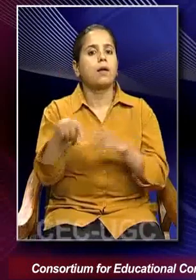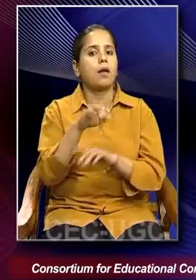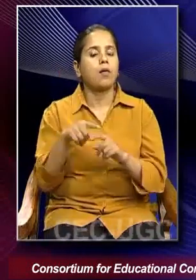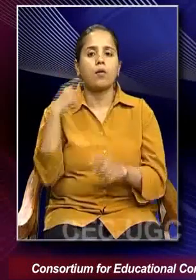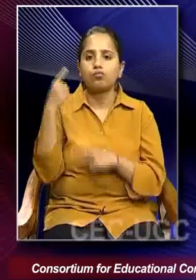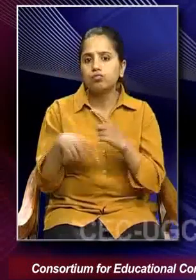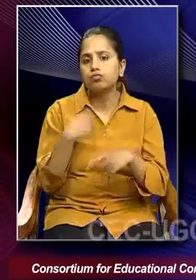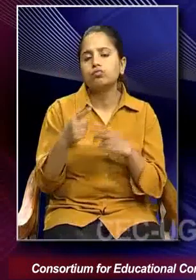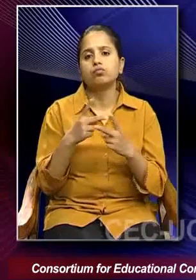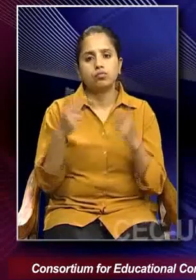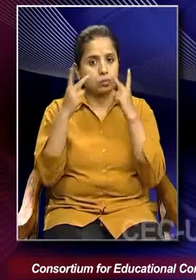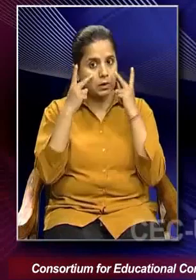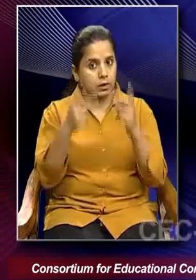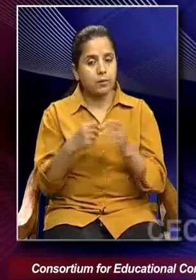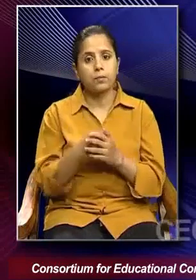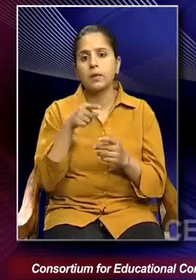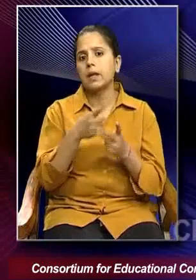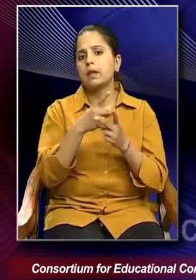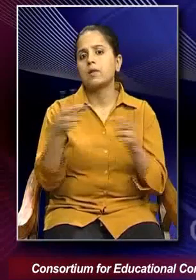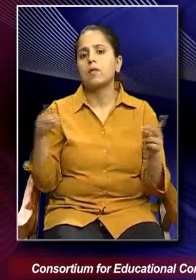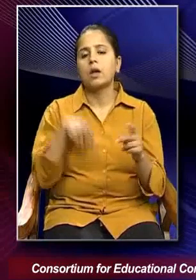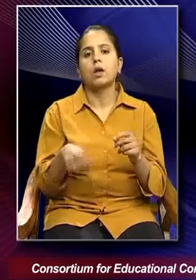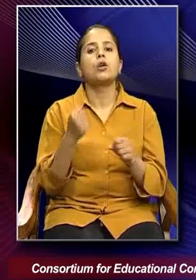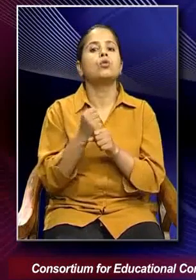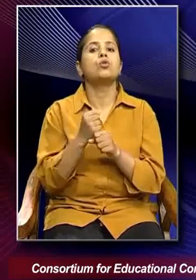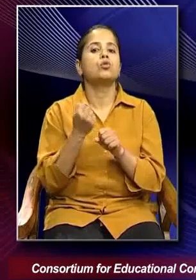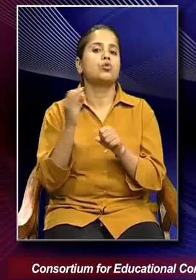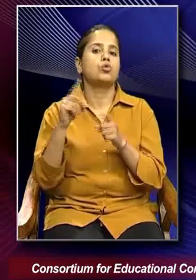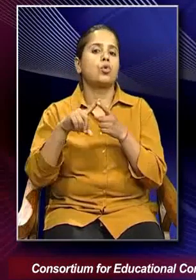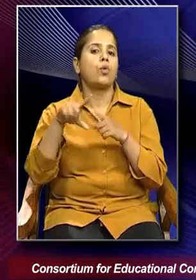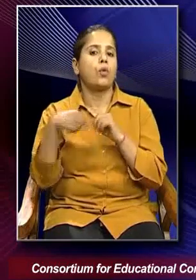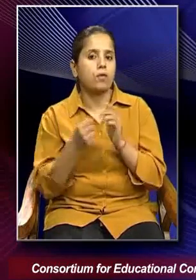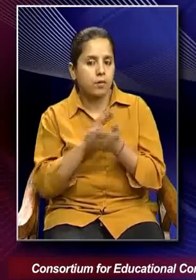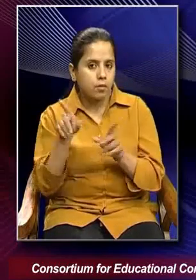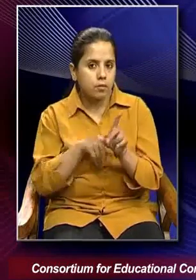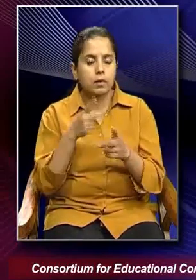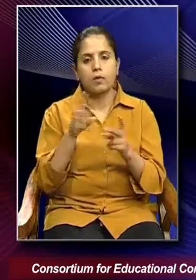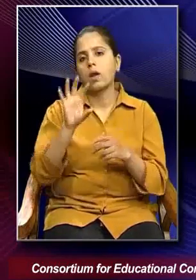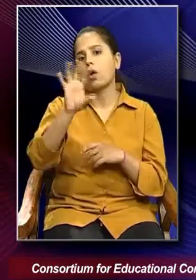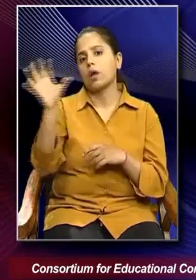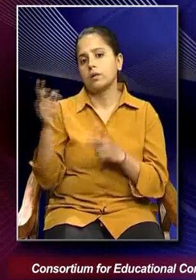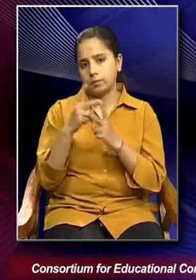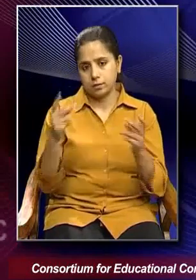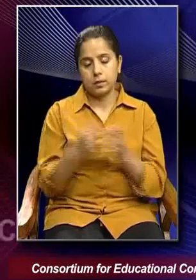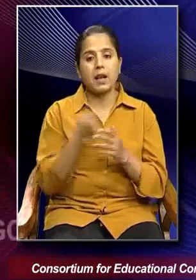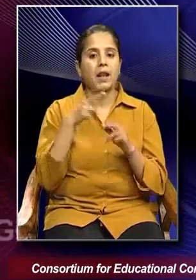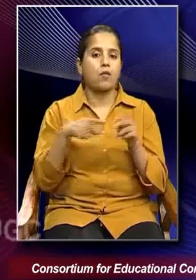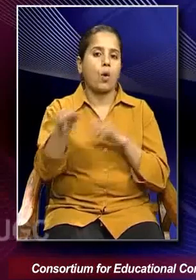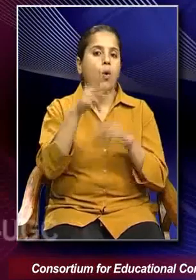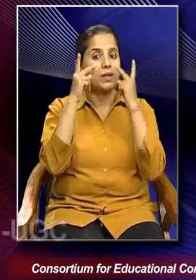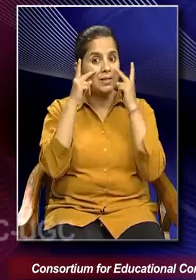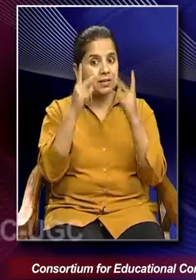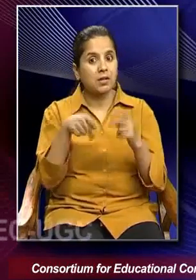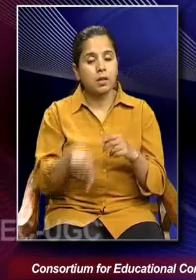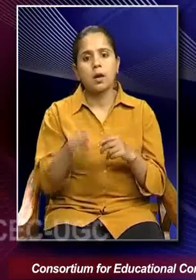regular basis at different geographical levels in different countries. And so therefore, if you look at